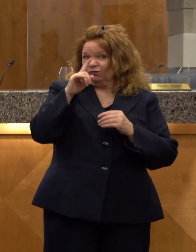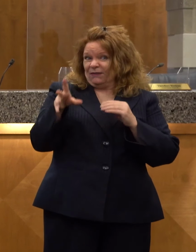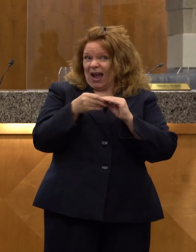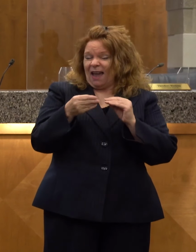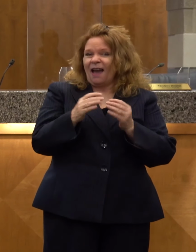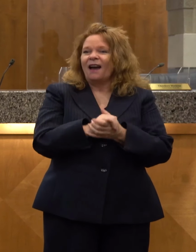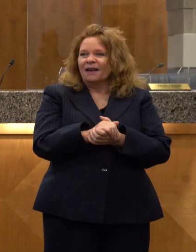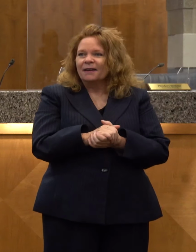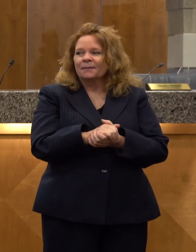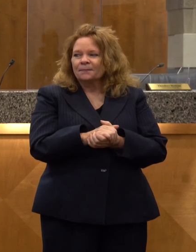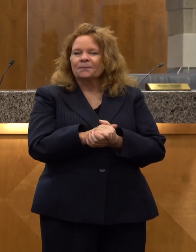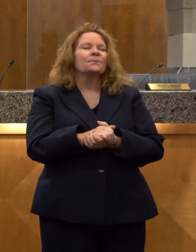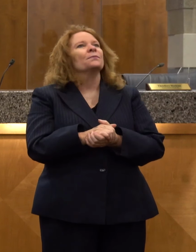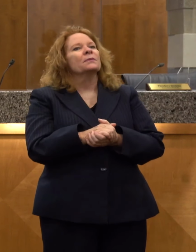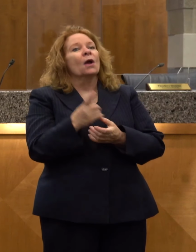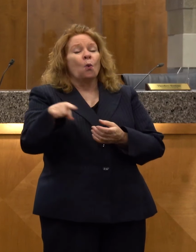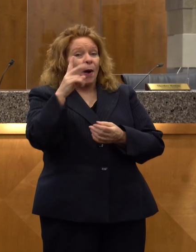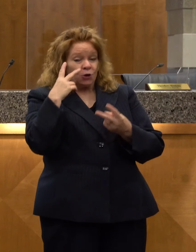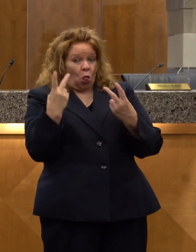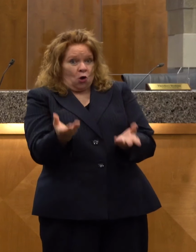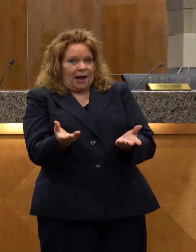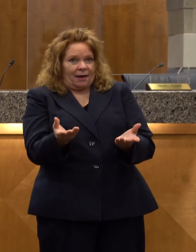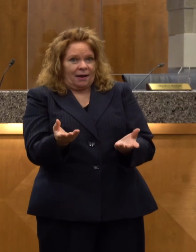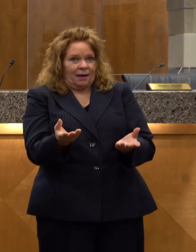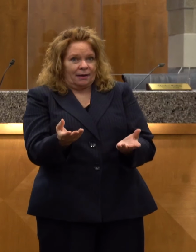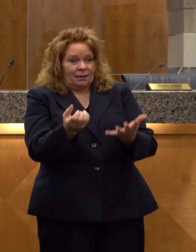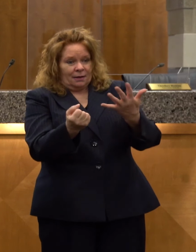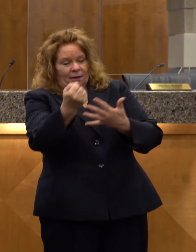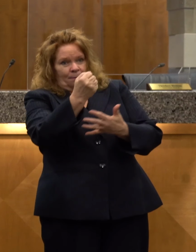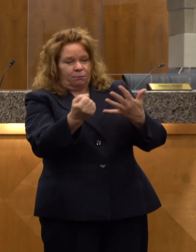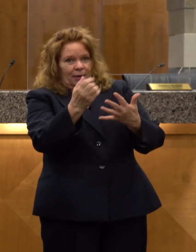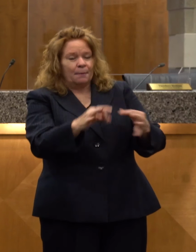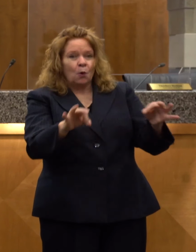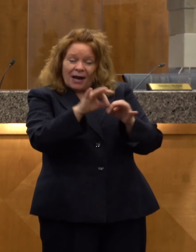If I can add on, I mean, when you look at it, priority is very important. You have to